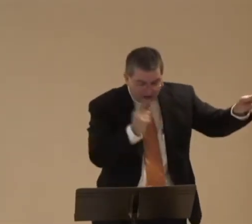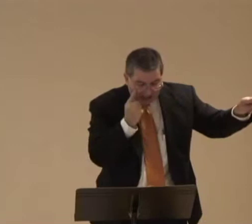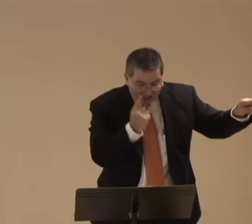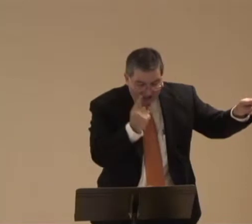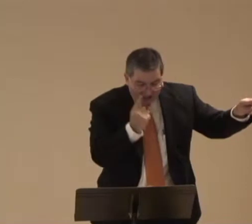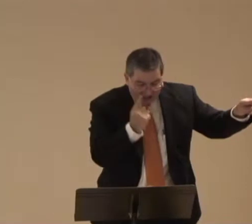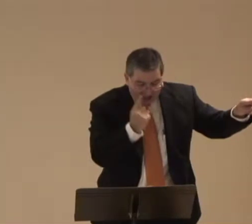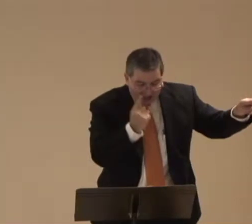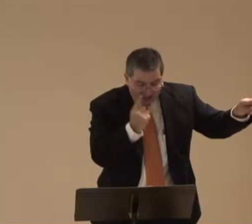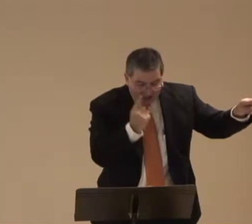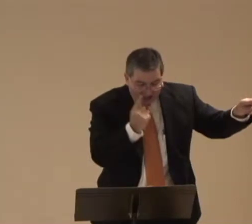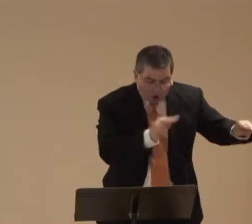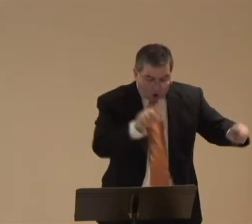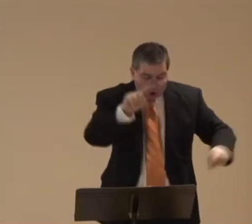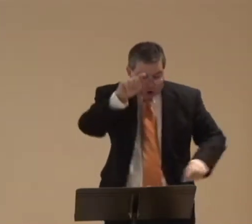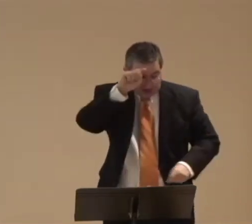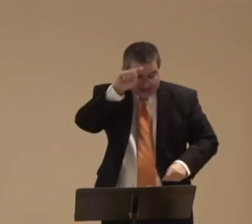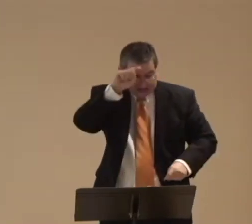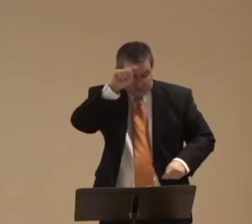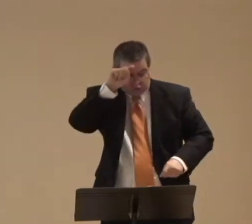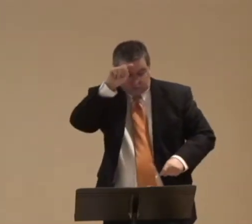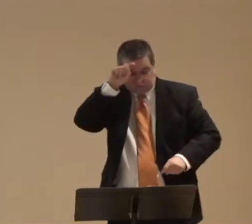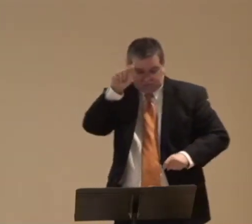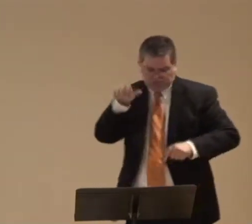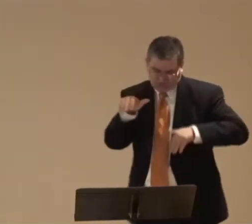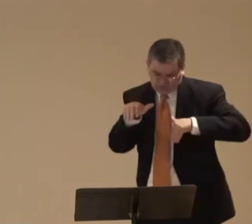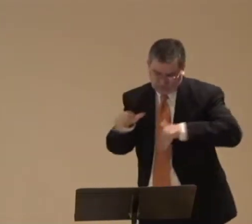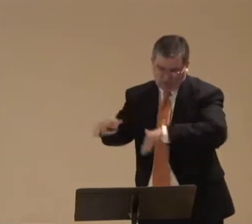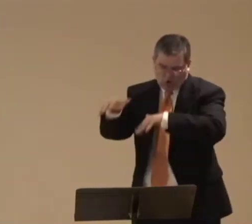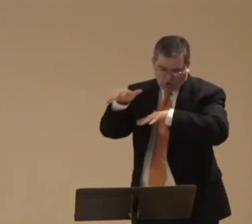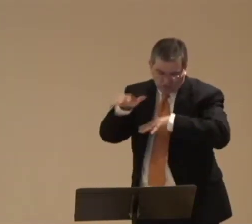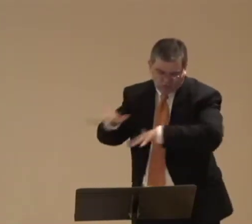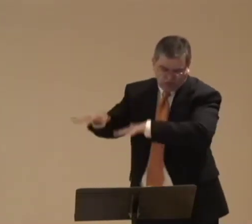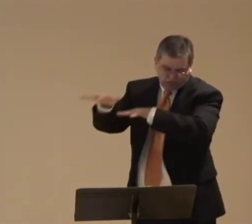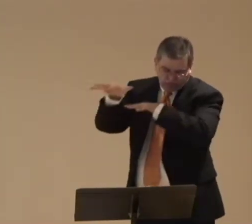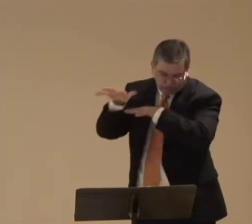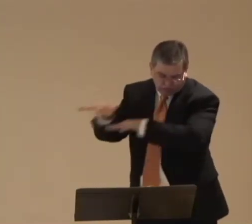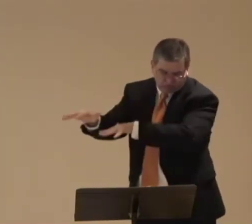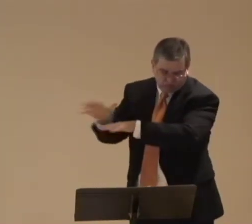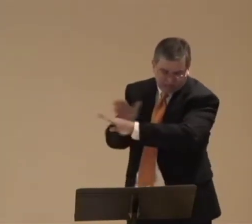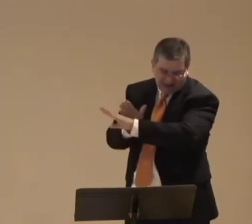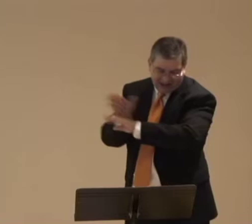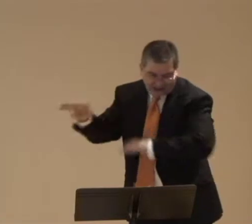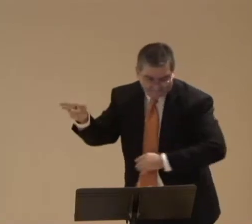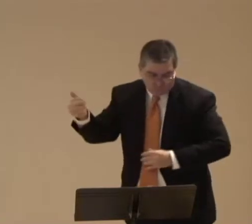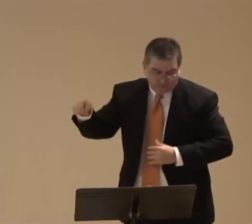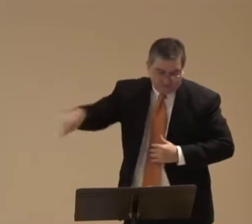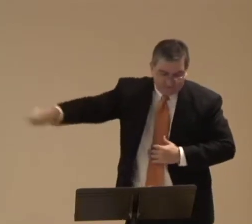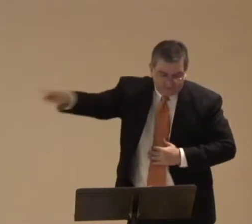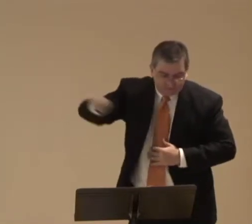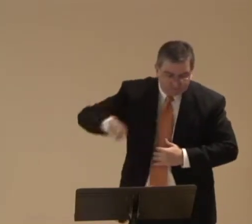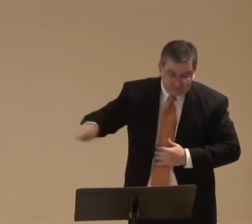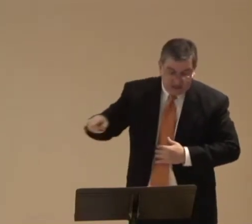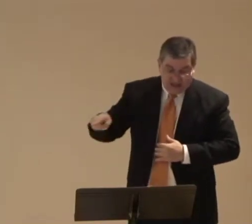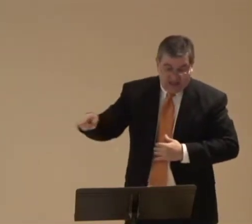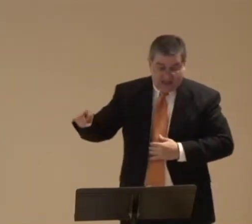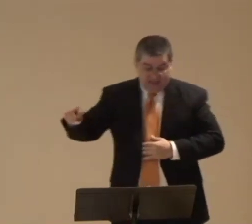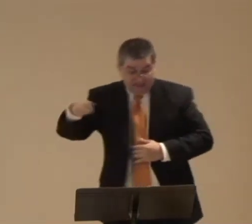of Israel lifted up their eyes, and behold, the Egyptians marched after them, and they were